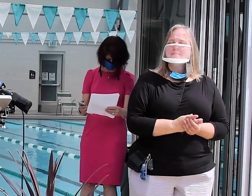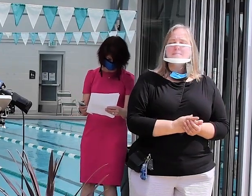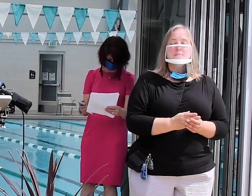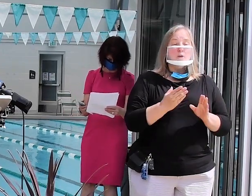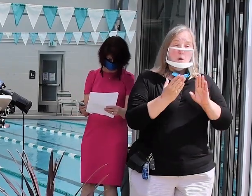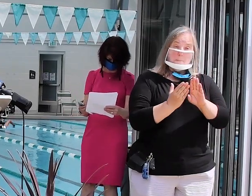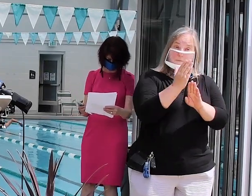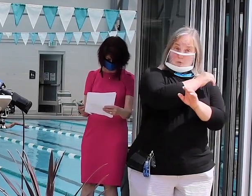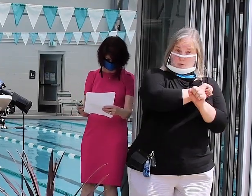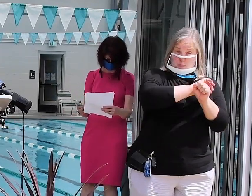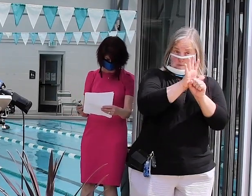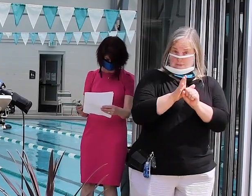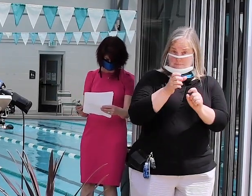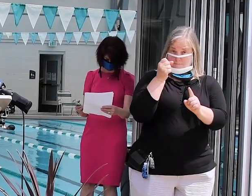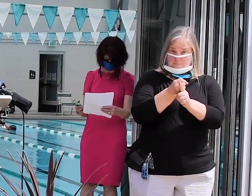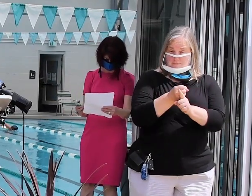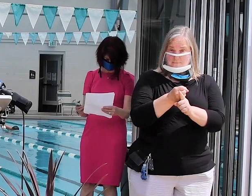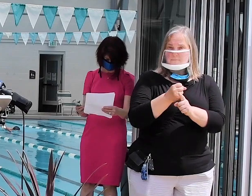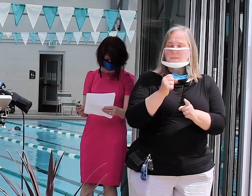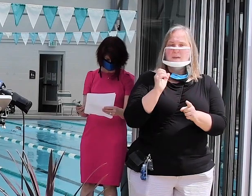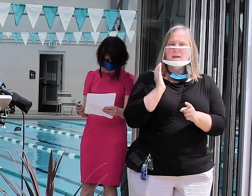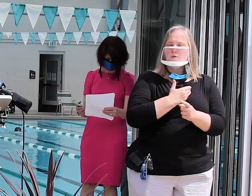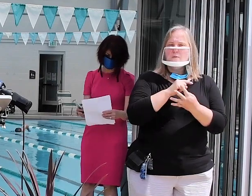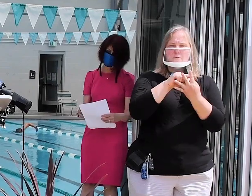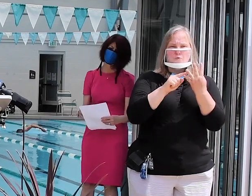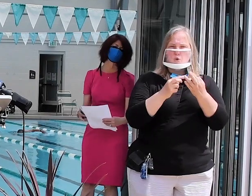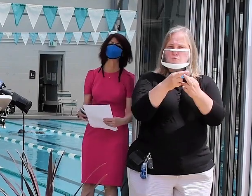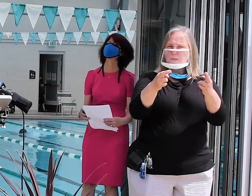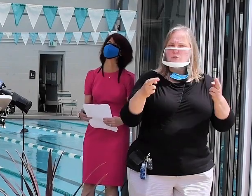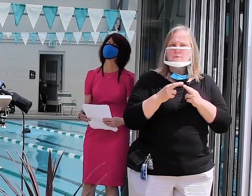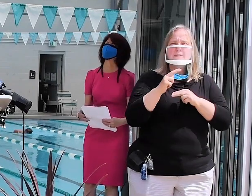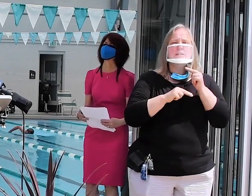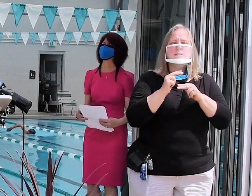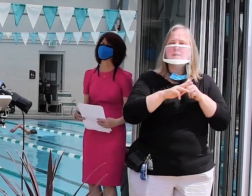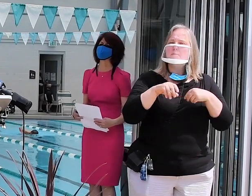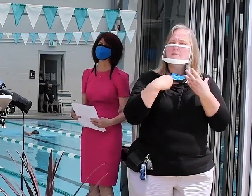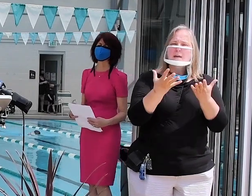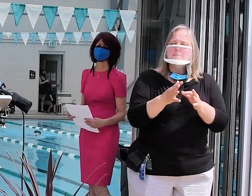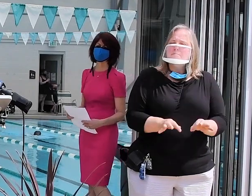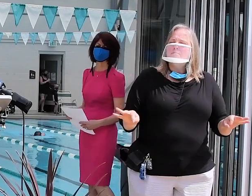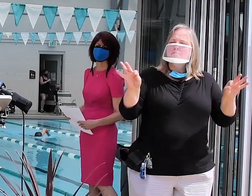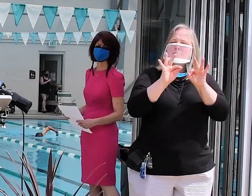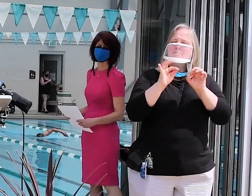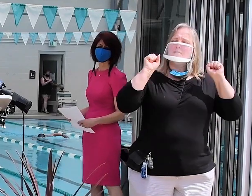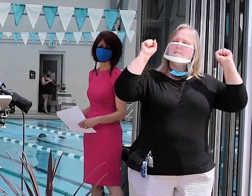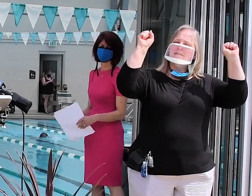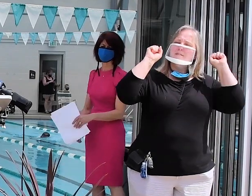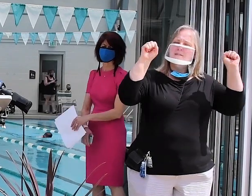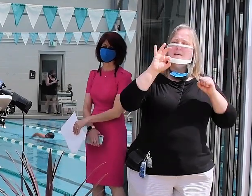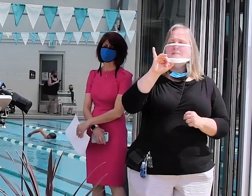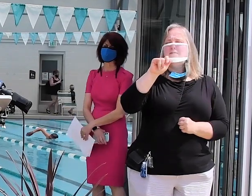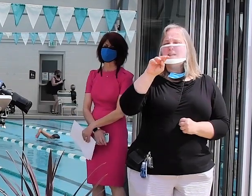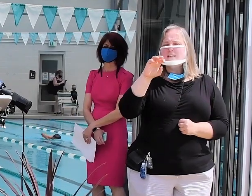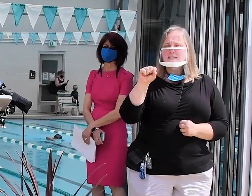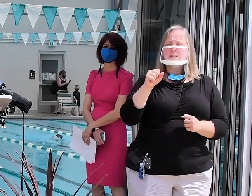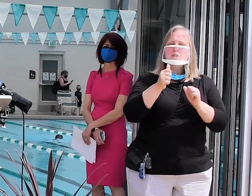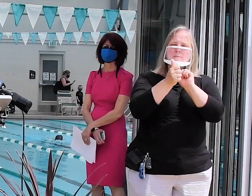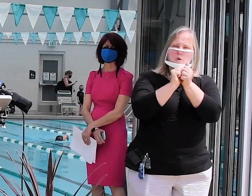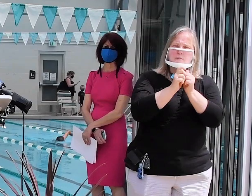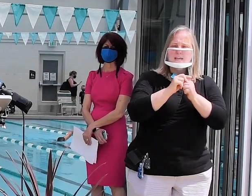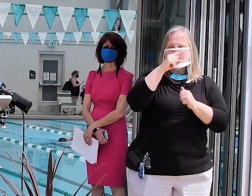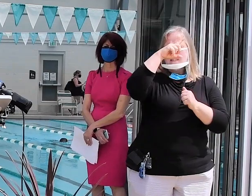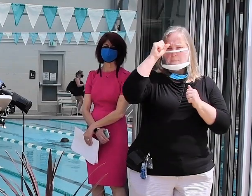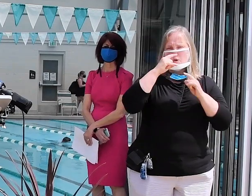Prior to the pandemic, our 4 regional facilities provided key fitness, sports, and summer